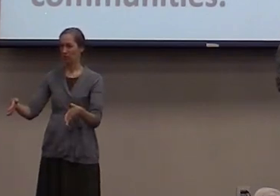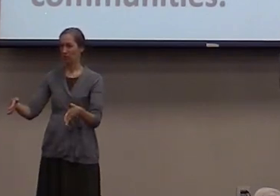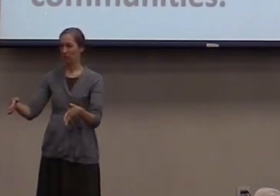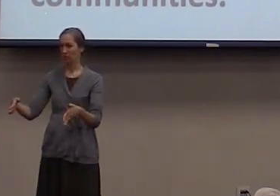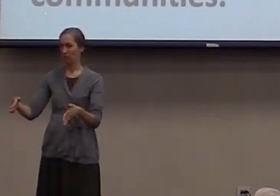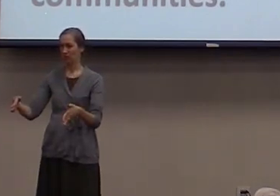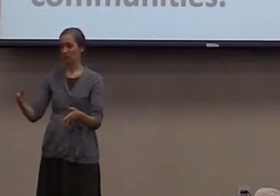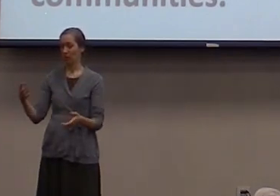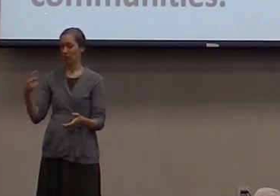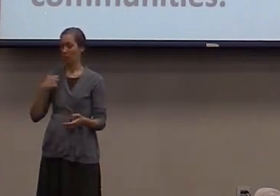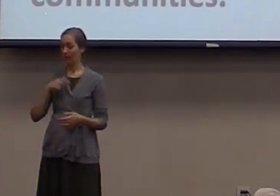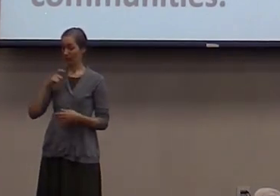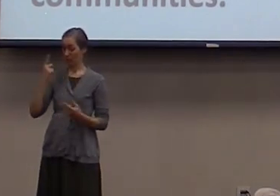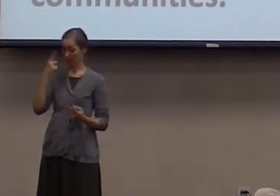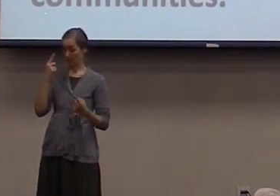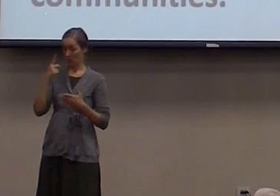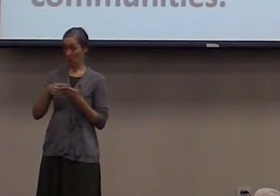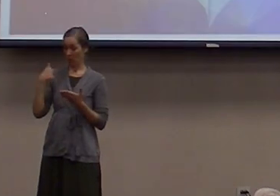We need to think about what we're going to say.